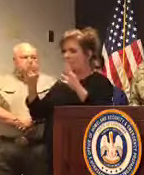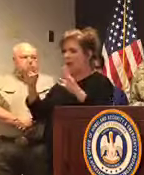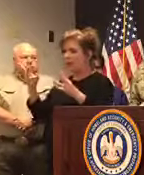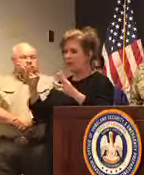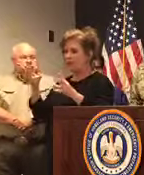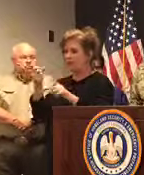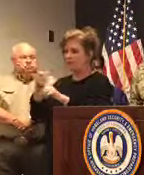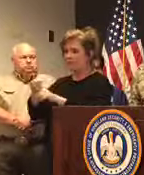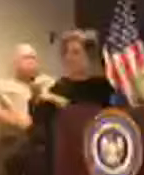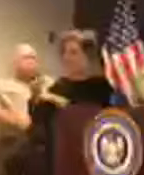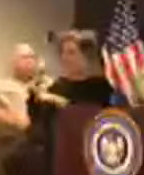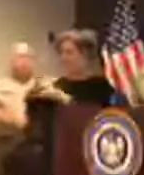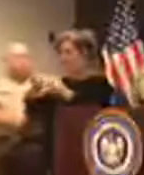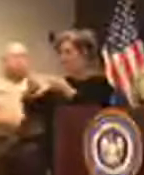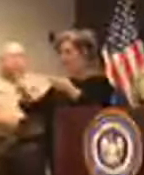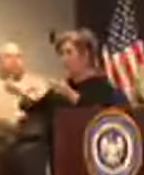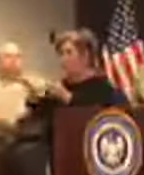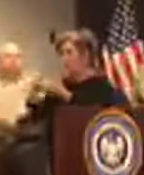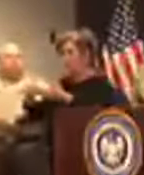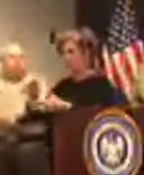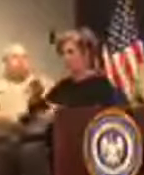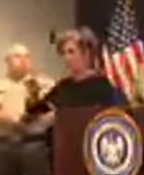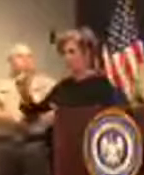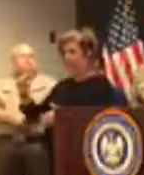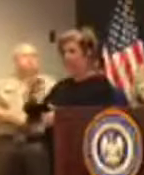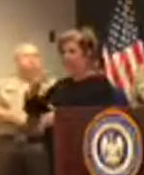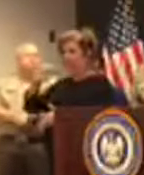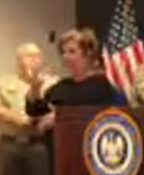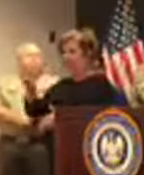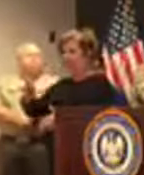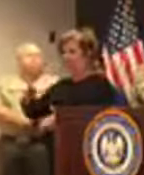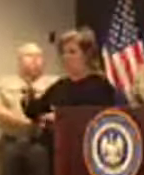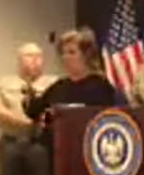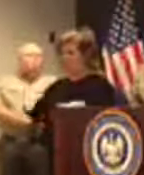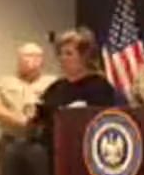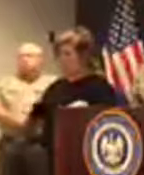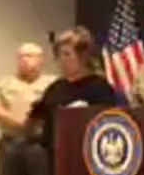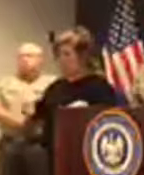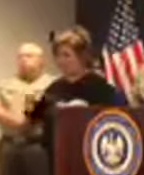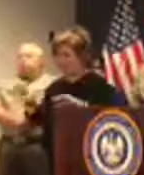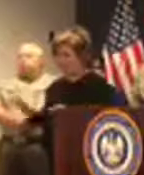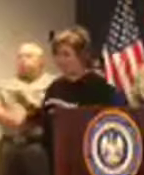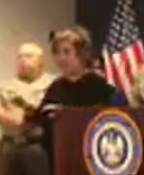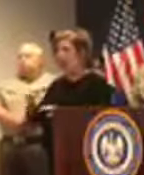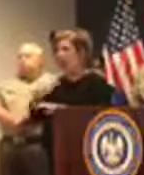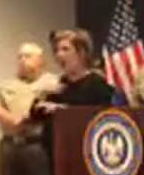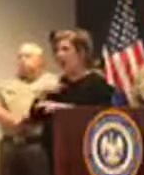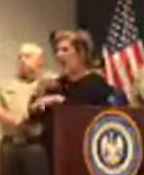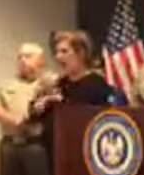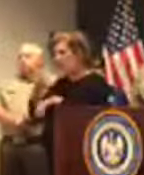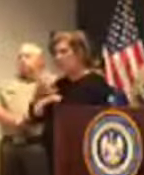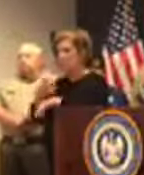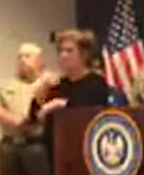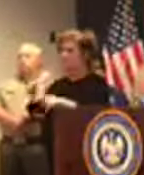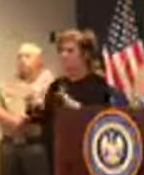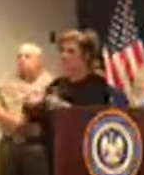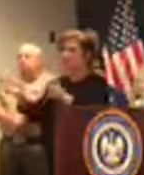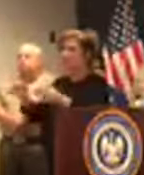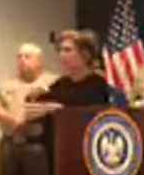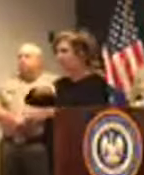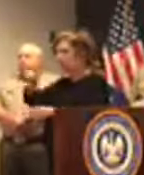big part of Louisiana. And if you've not already done so, I am encouraging, I'm imploring residents to